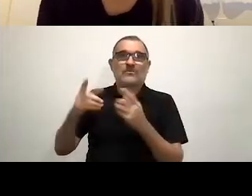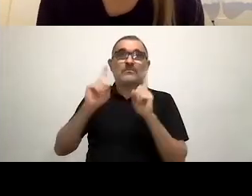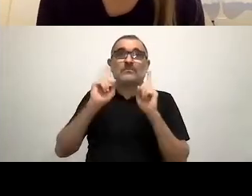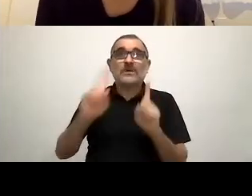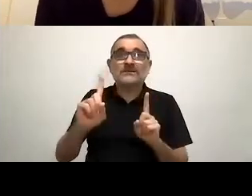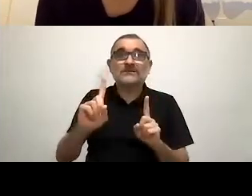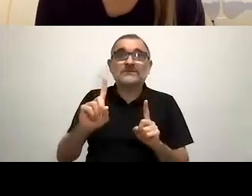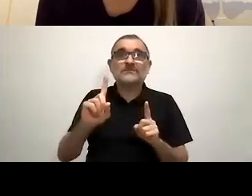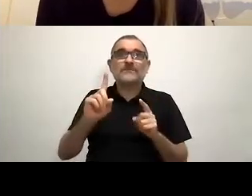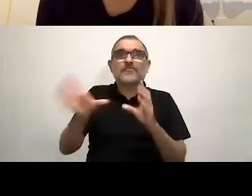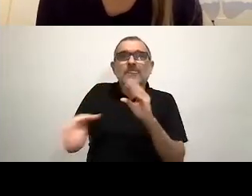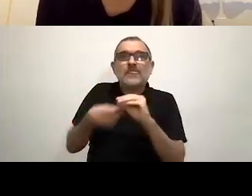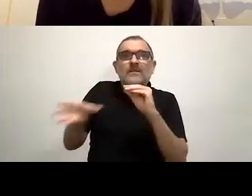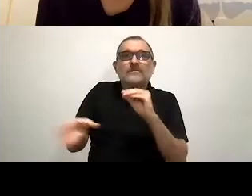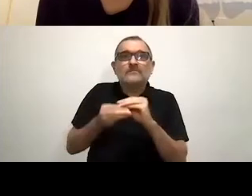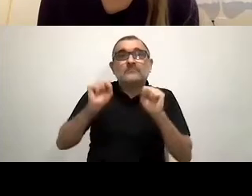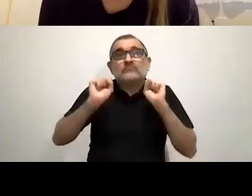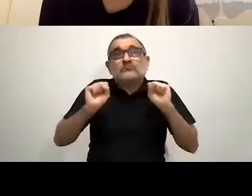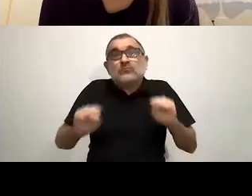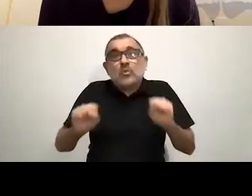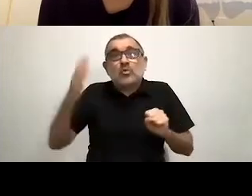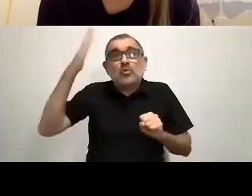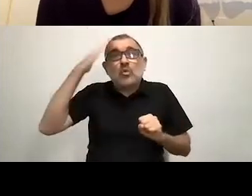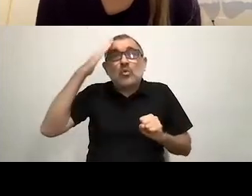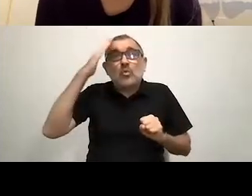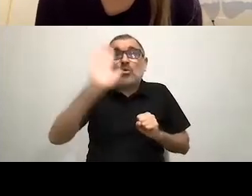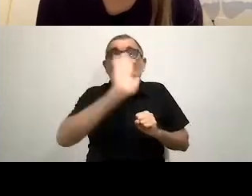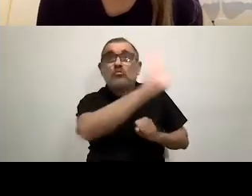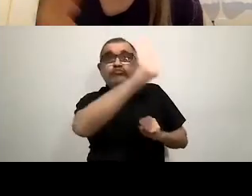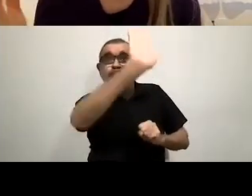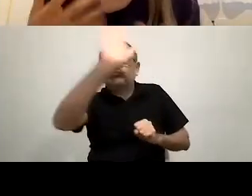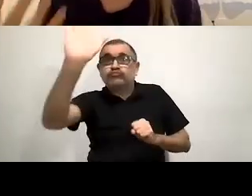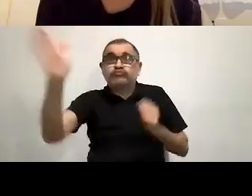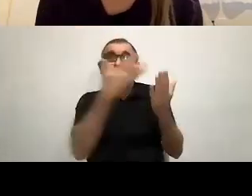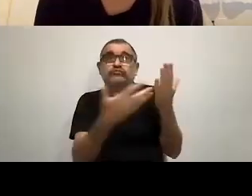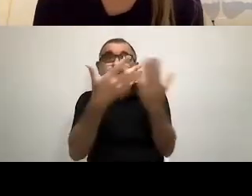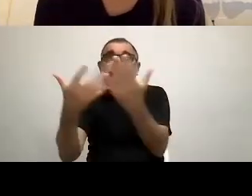always good to learn more sign languages, and I think it helps you get